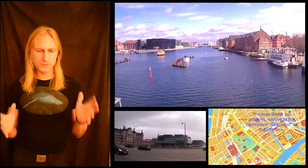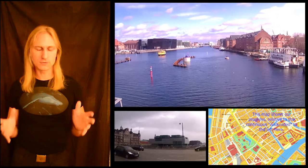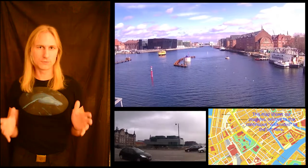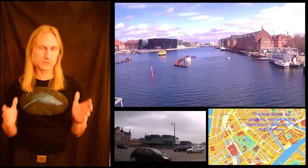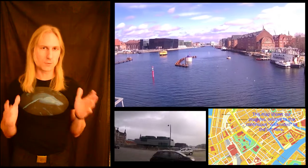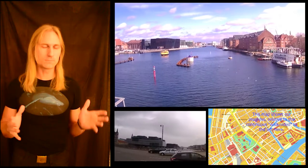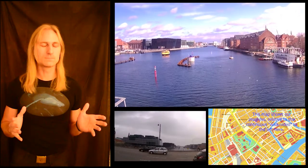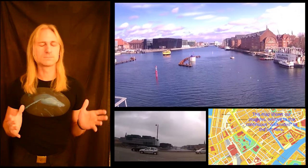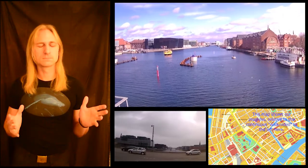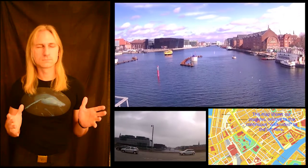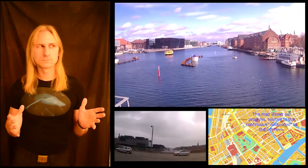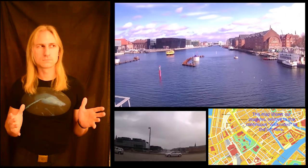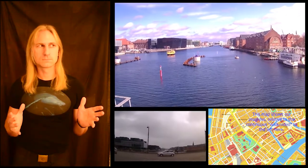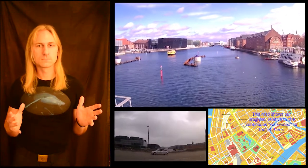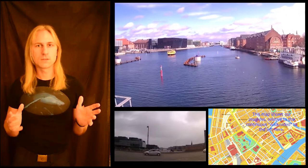the defeat of Sauron,